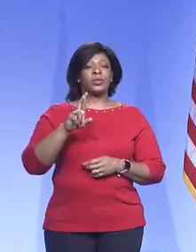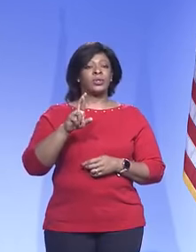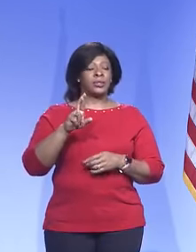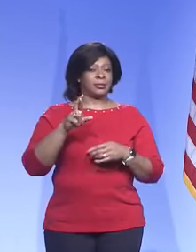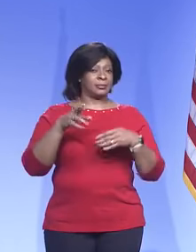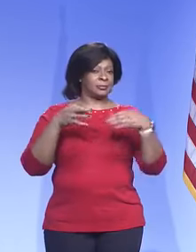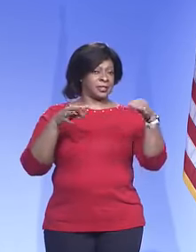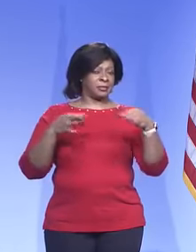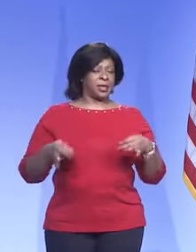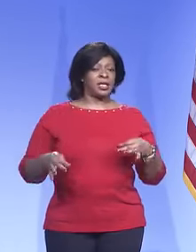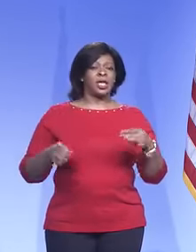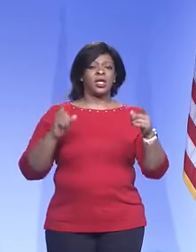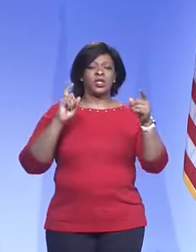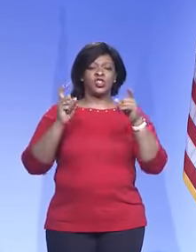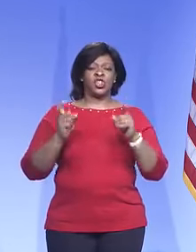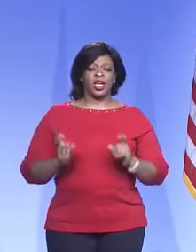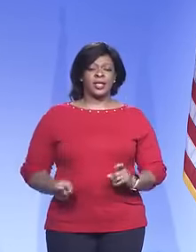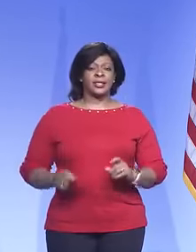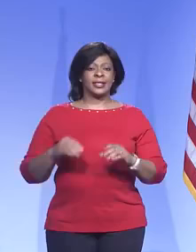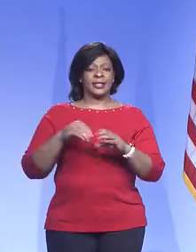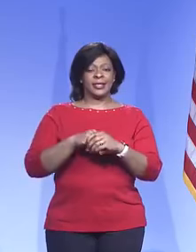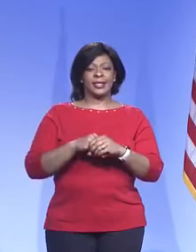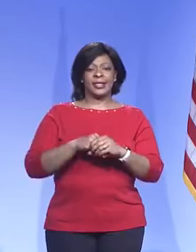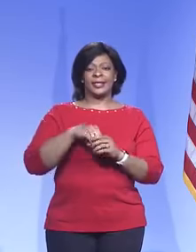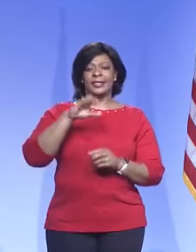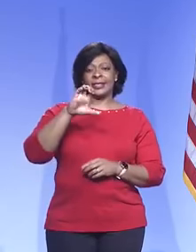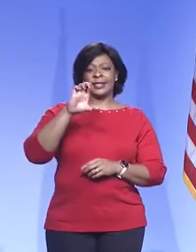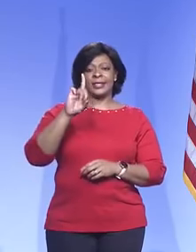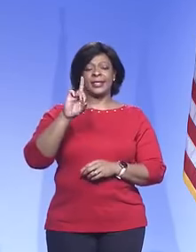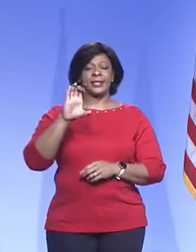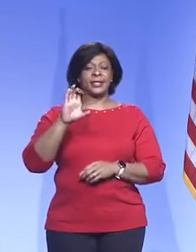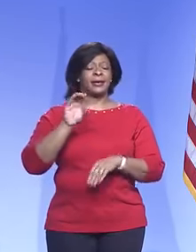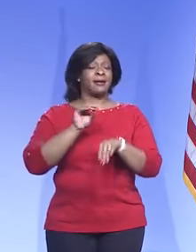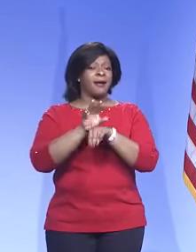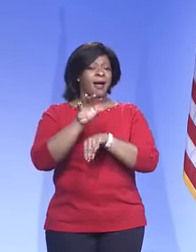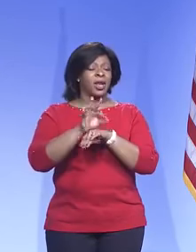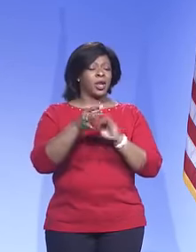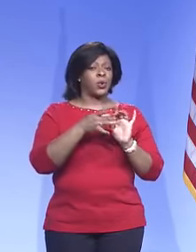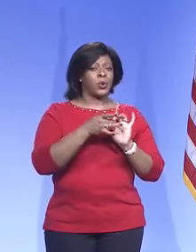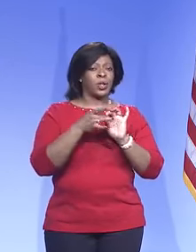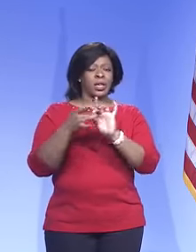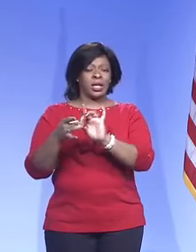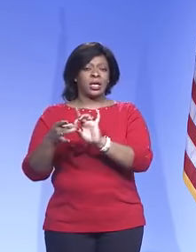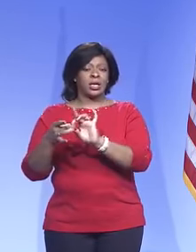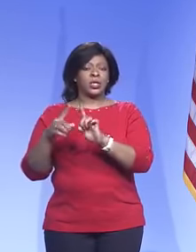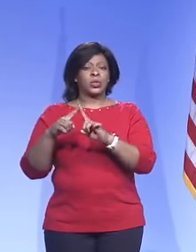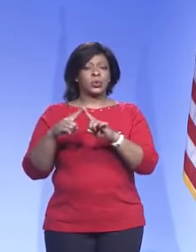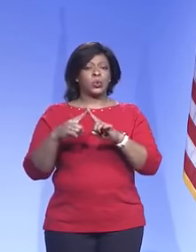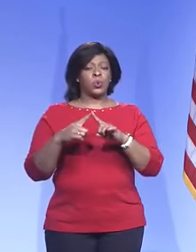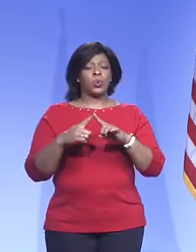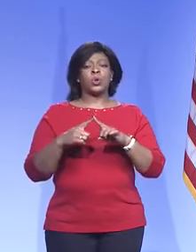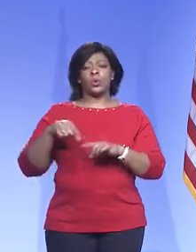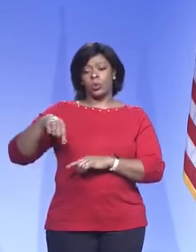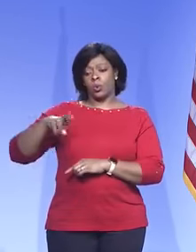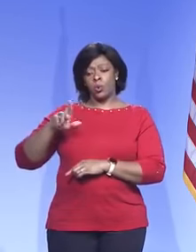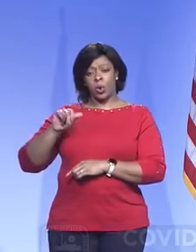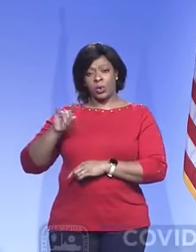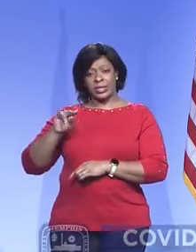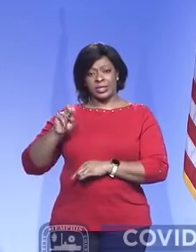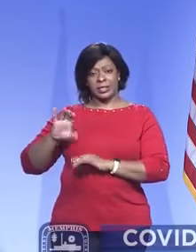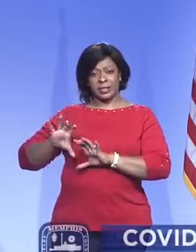is the changes in the CDC guidance as it relates to quarantine and